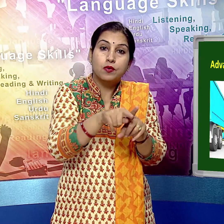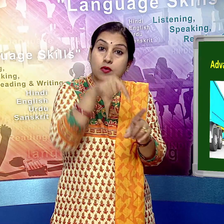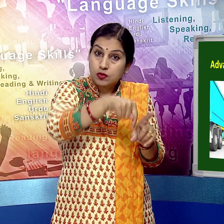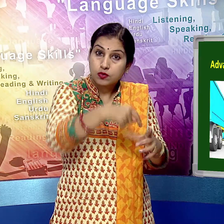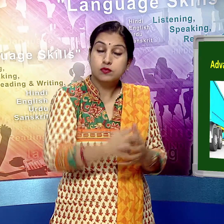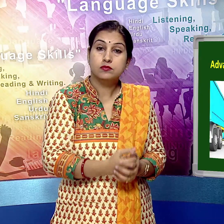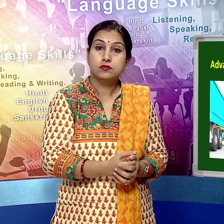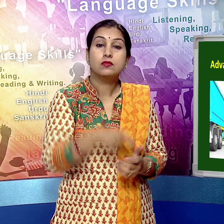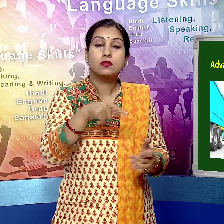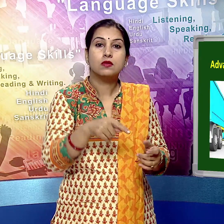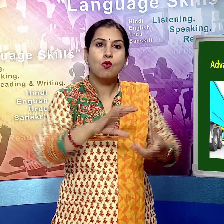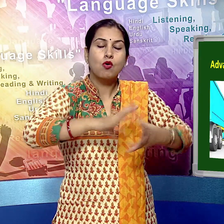the weight is reduced.